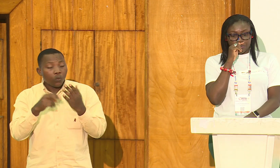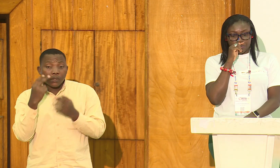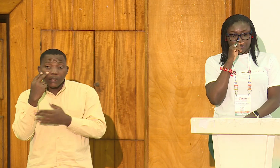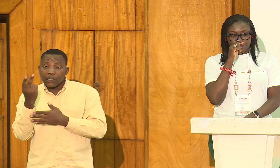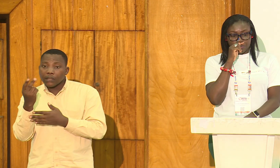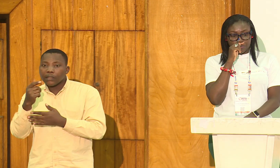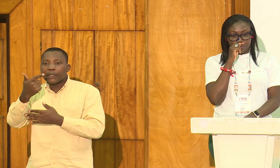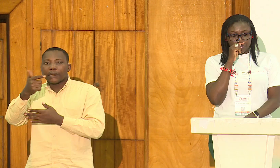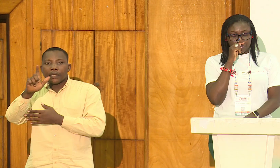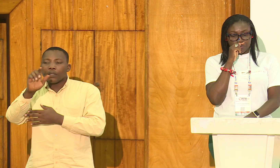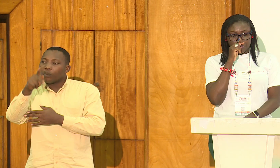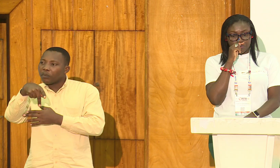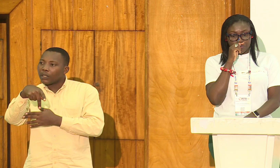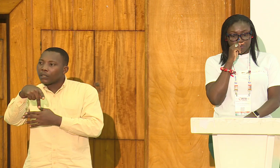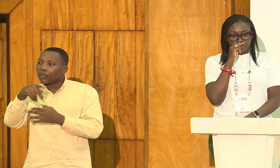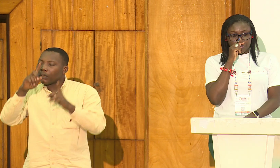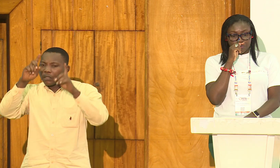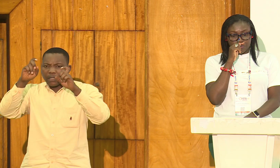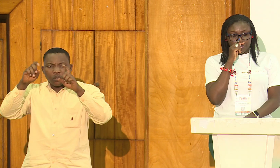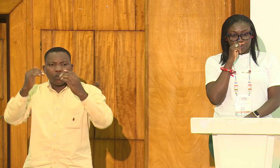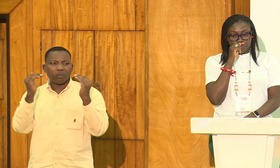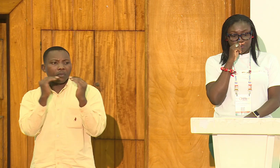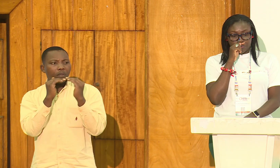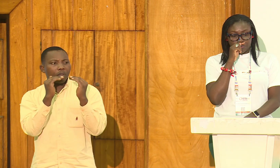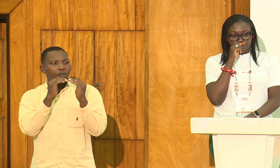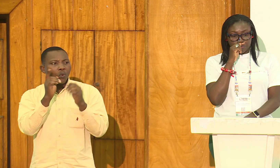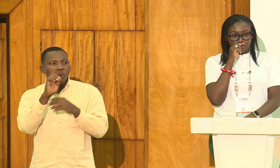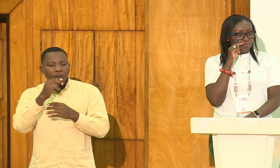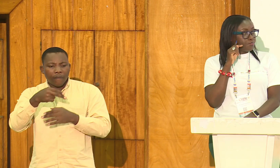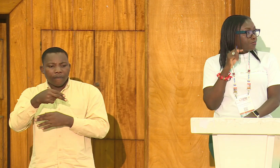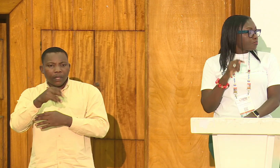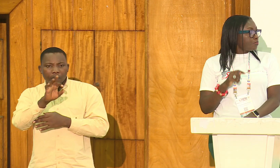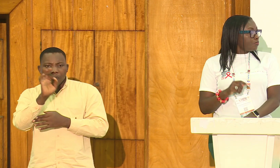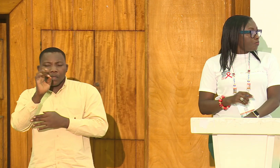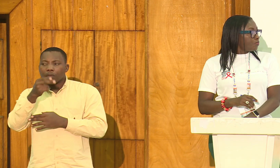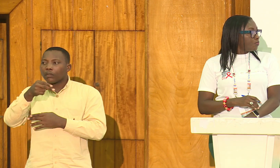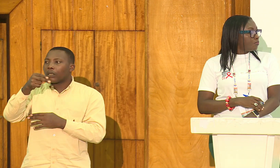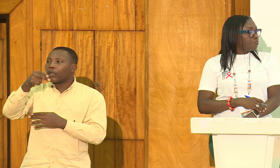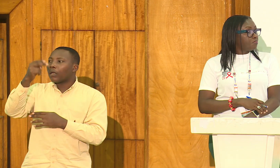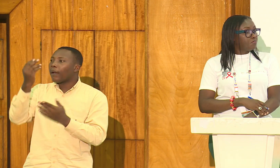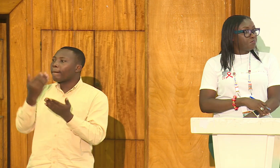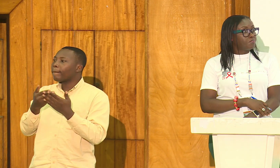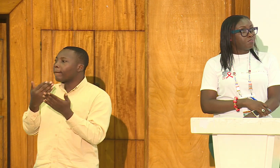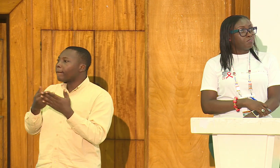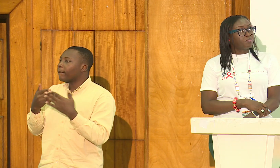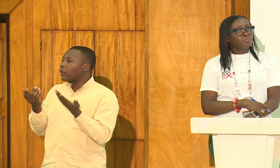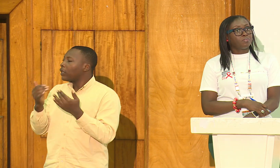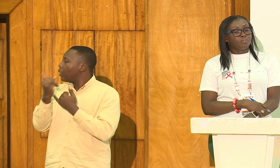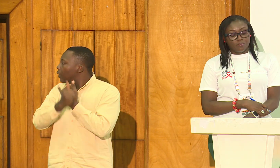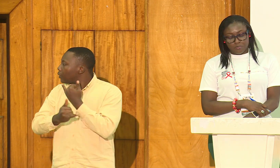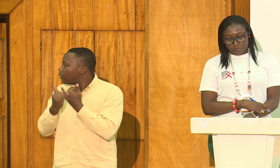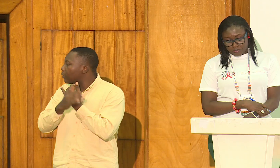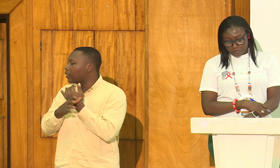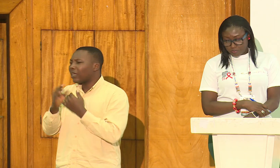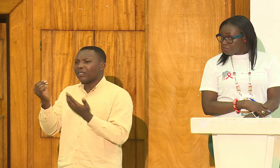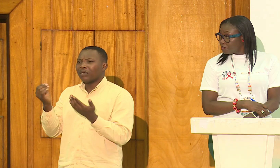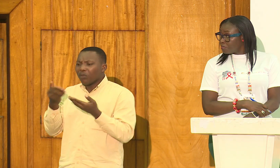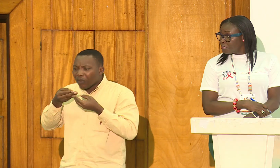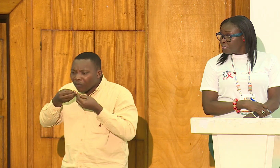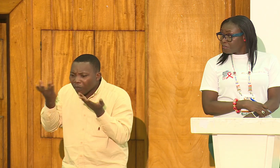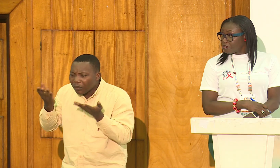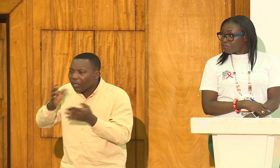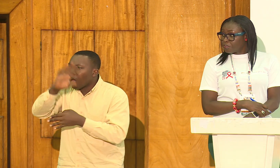of equity, where you find high-income countries have GLPs available, and then we're telling Africans